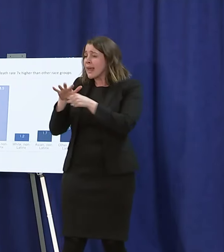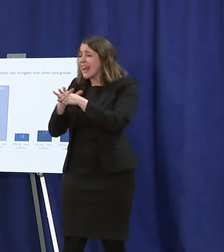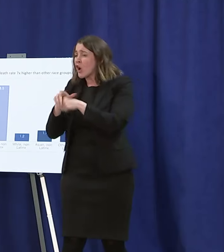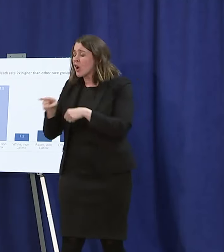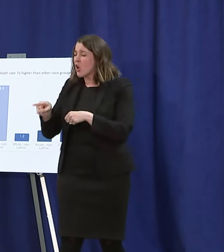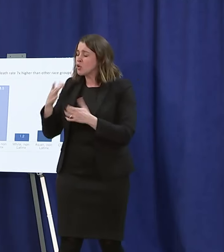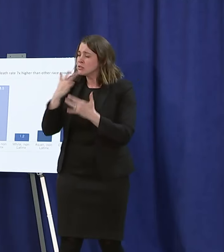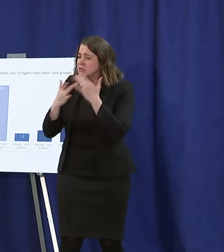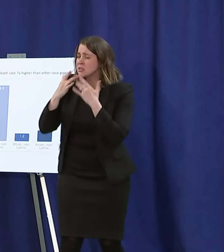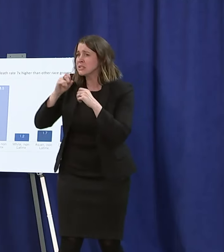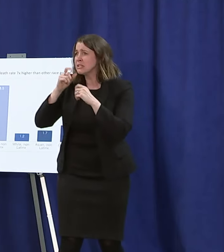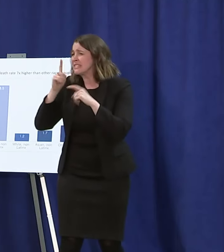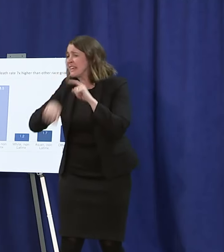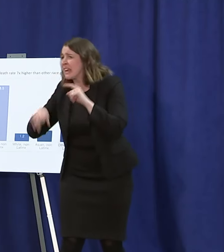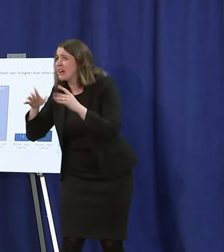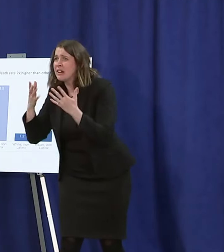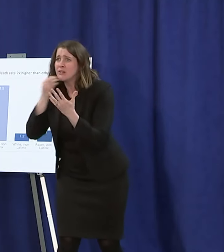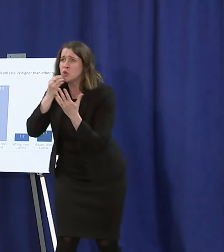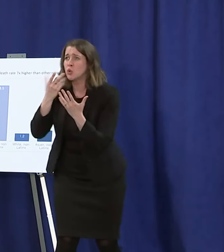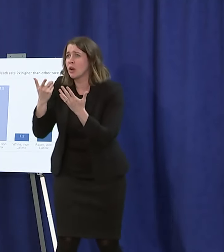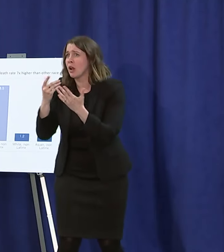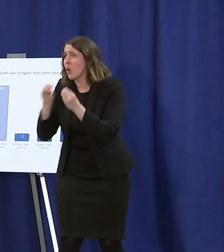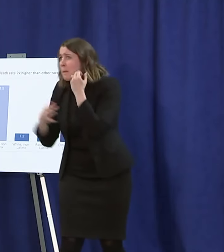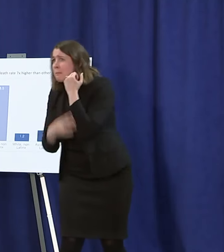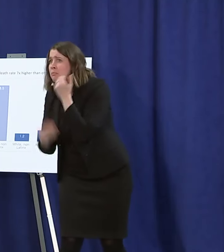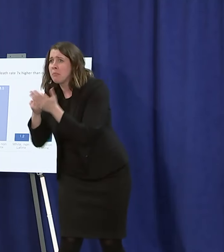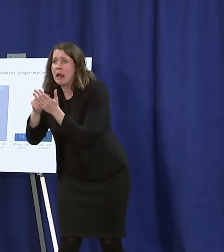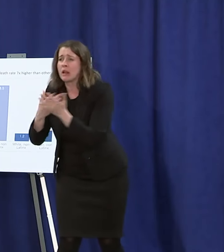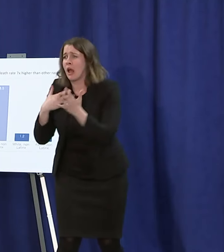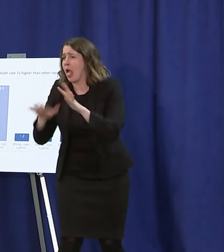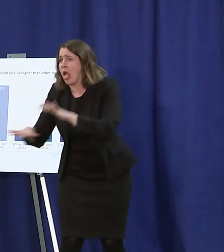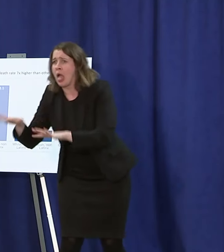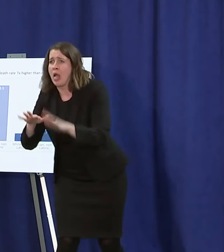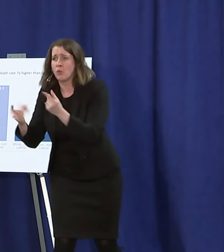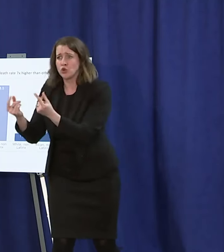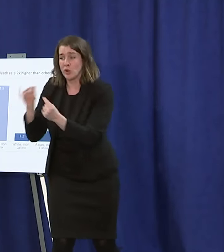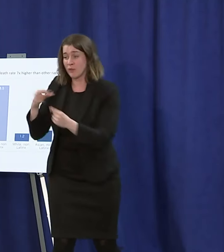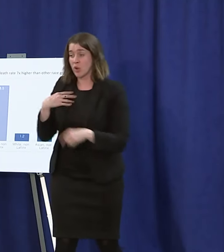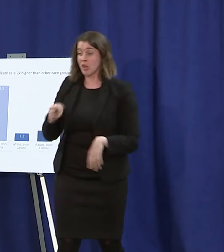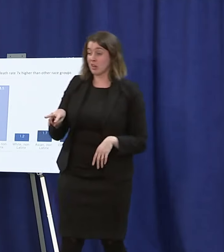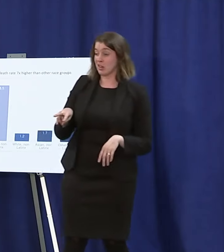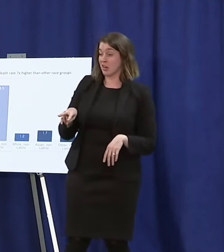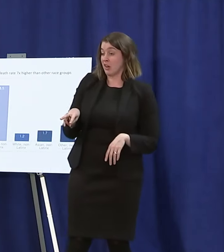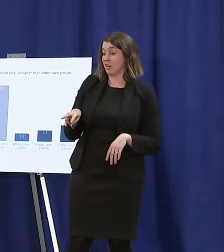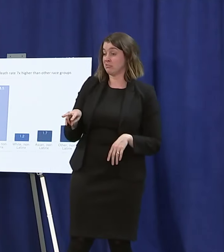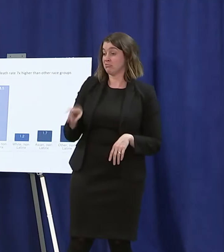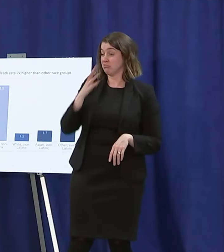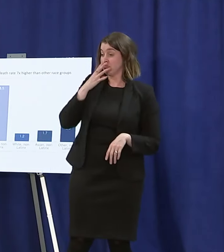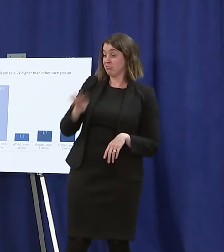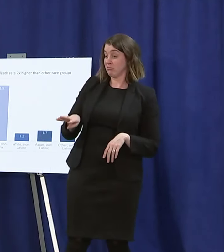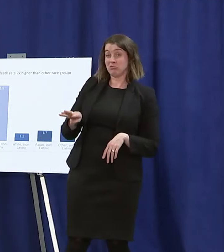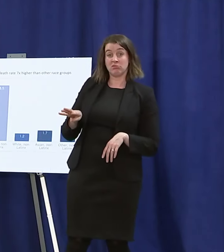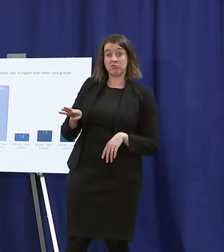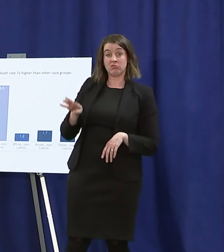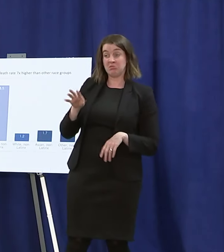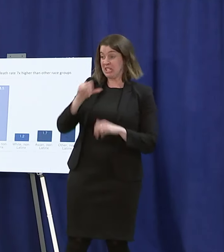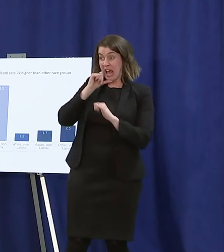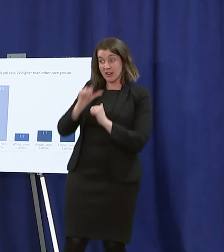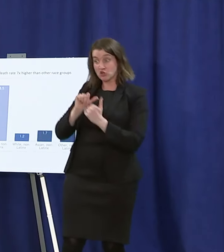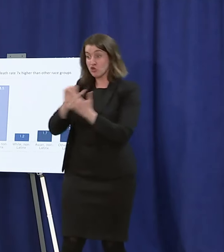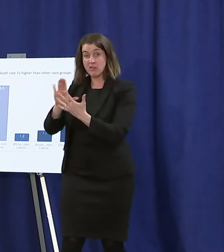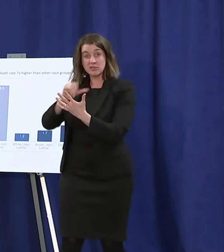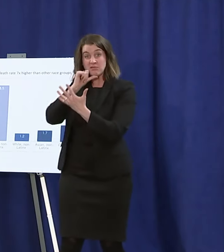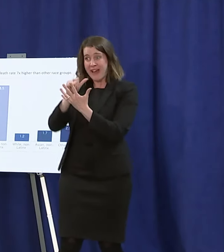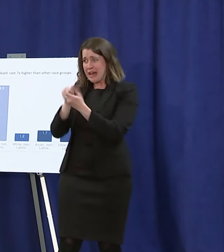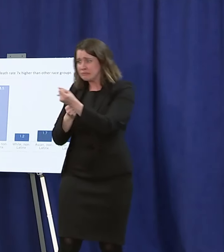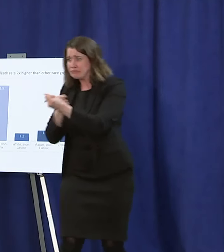struggling to eat, to have shelter, to get access to basic health care. Many of the things that we talked about today, if we do not focus